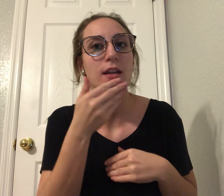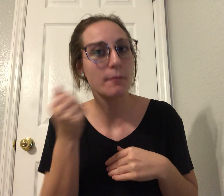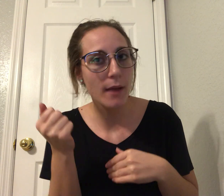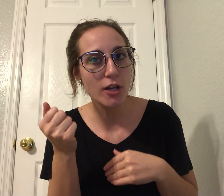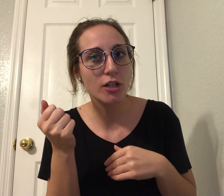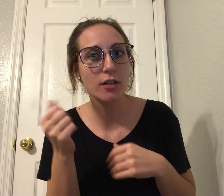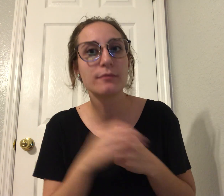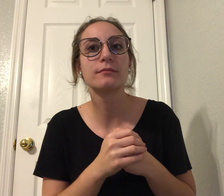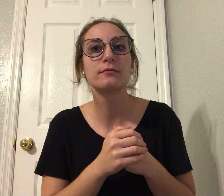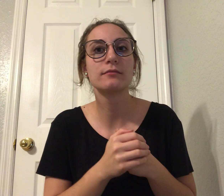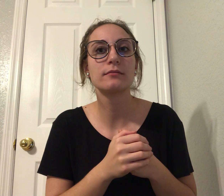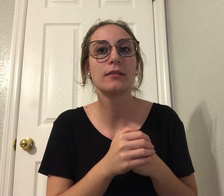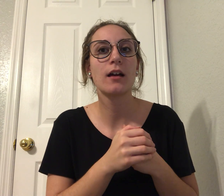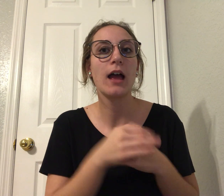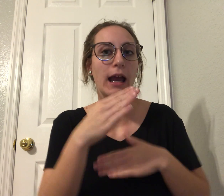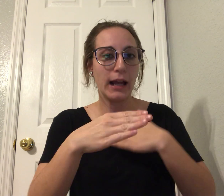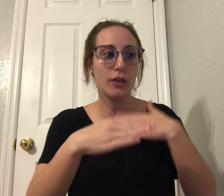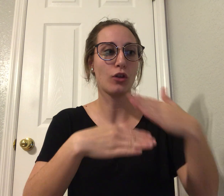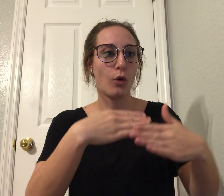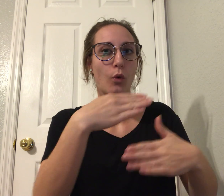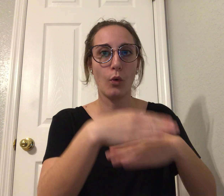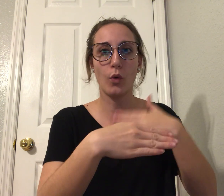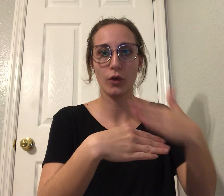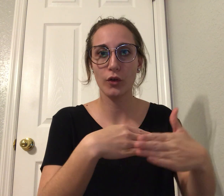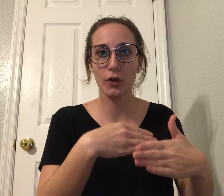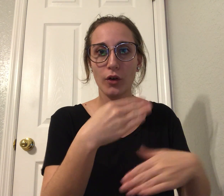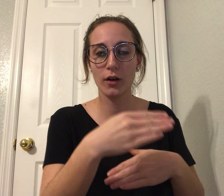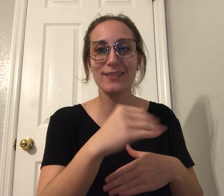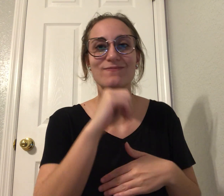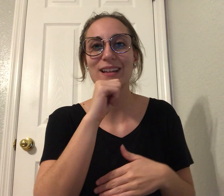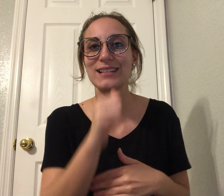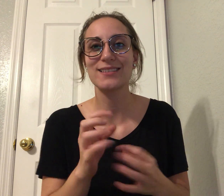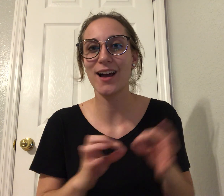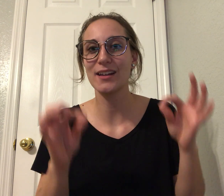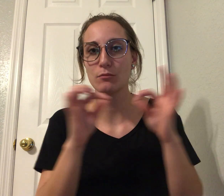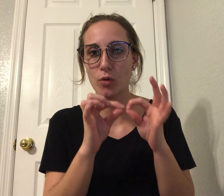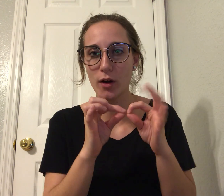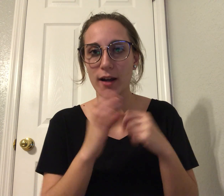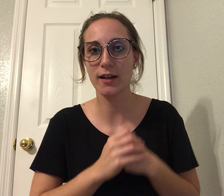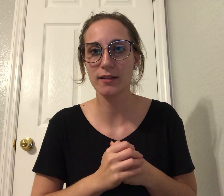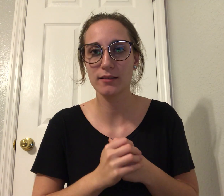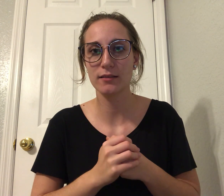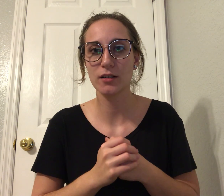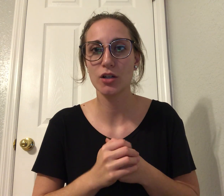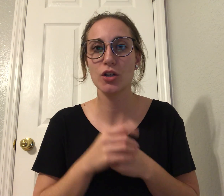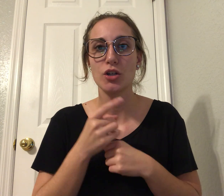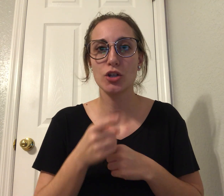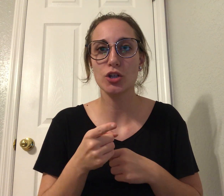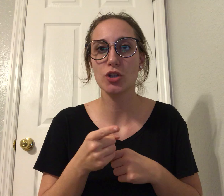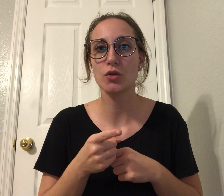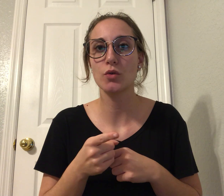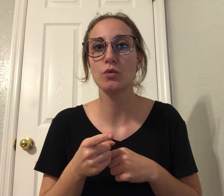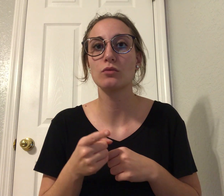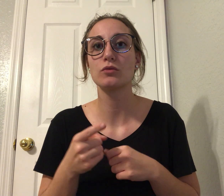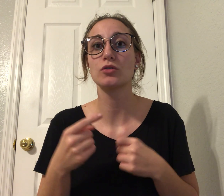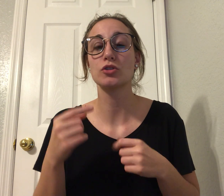almost irrelevant, but when you start exercising, for a couple minutes, you feel better about yourself, you make better food choices, it's just all